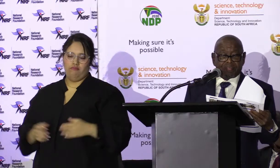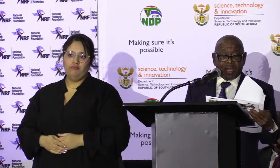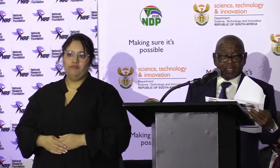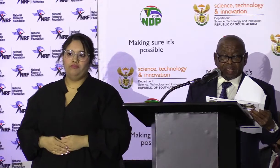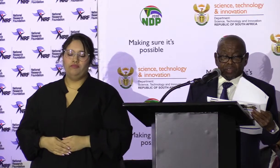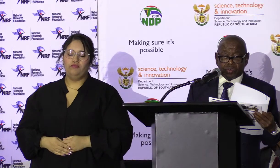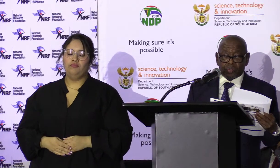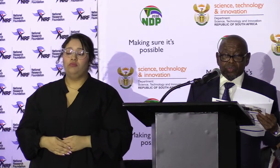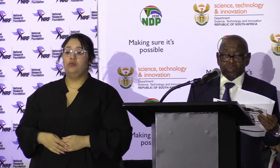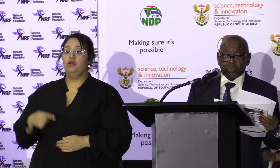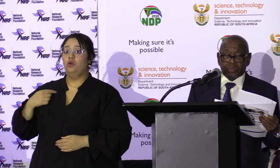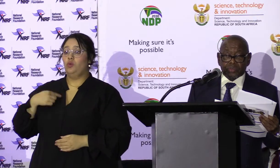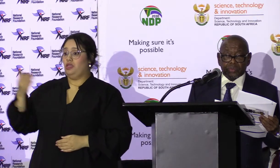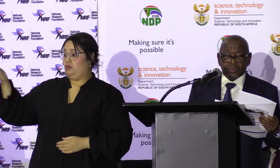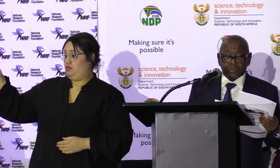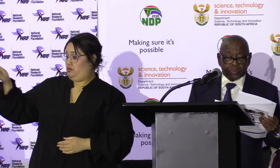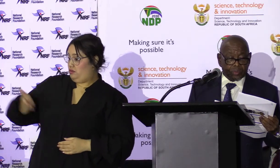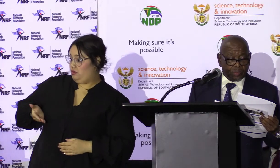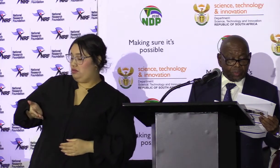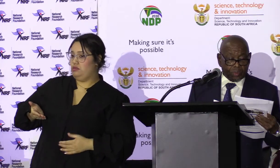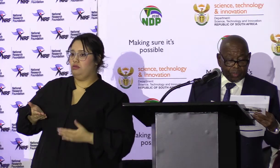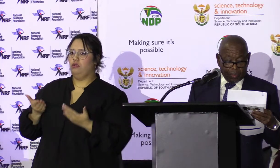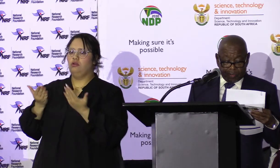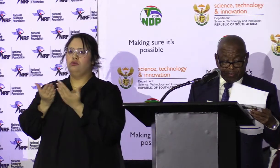Now, we invited schools